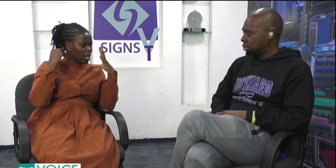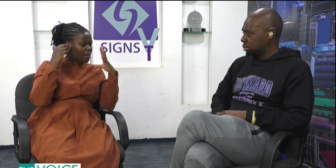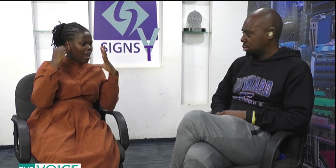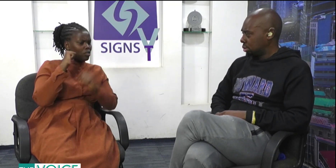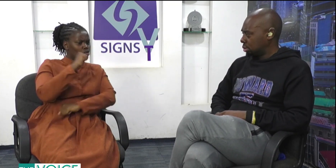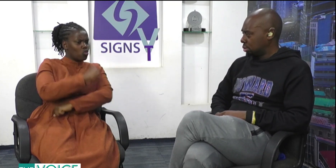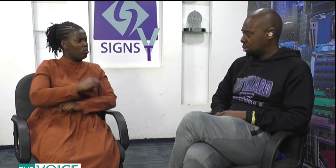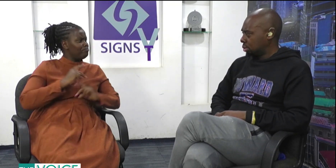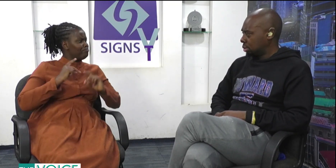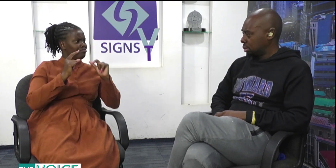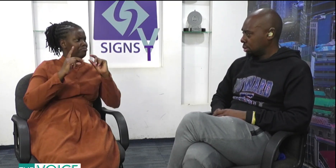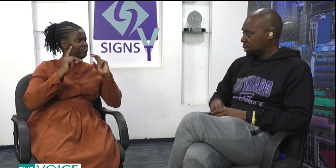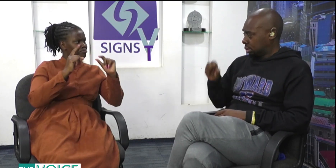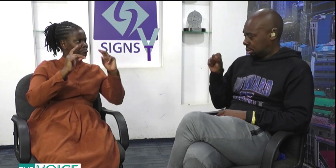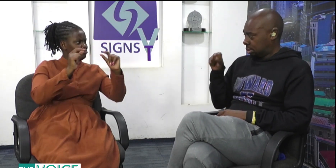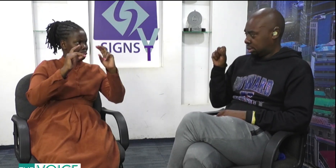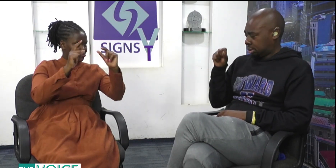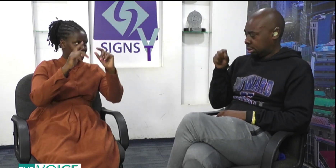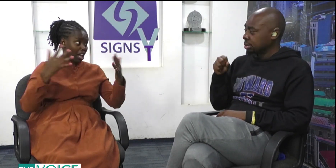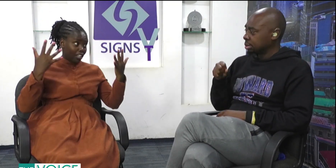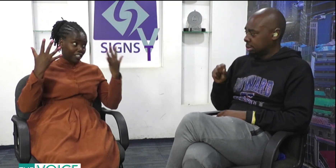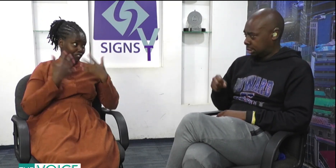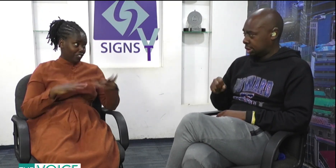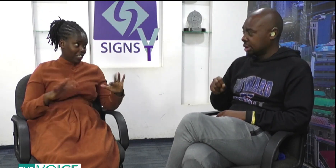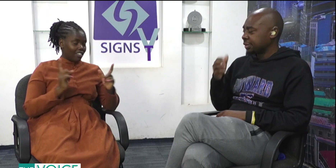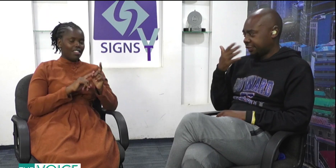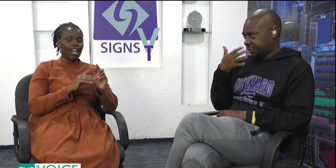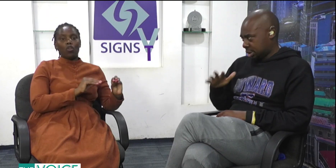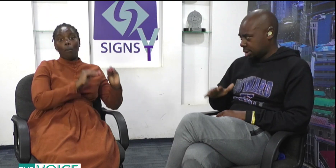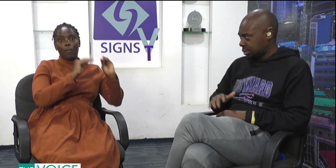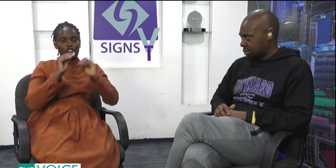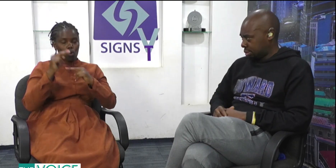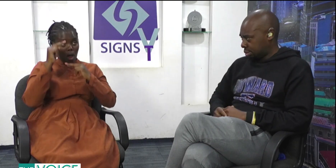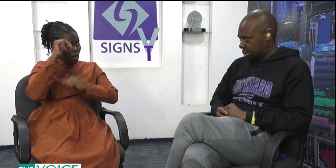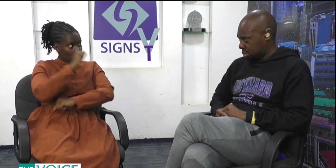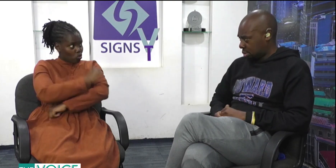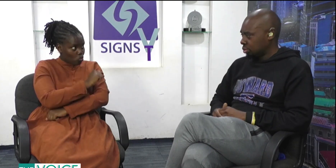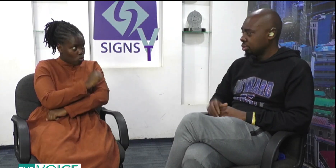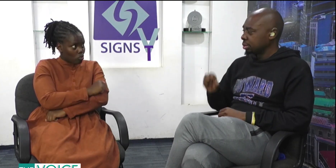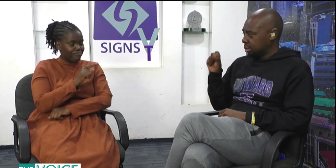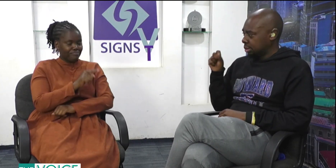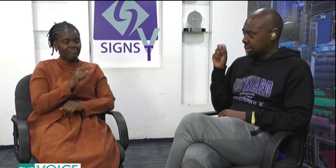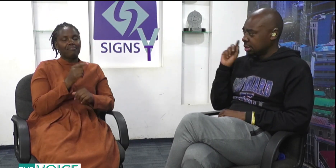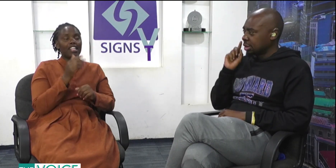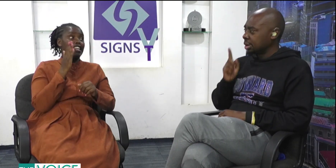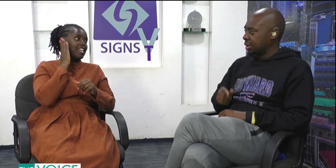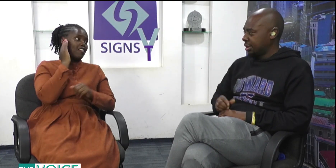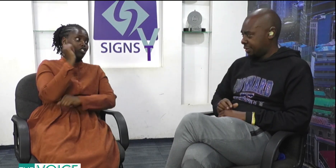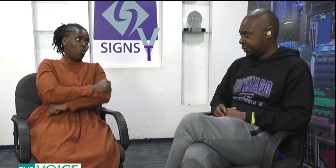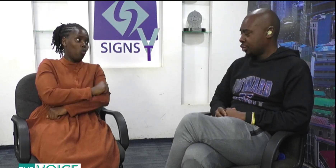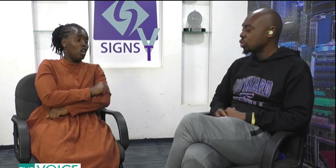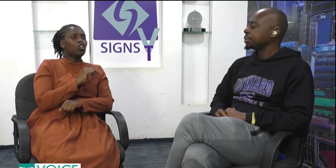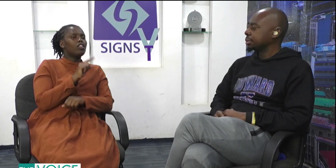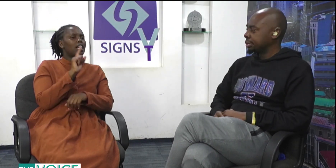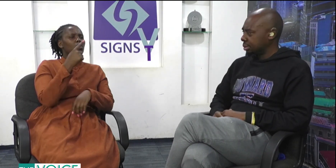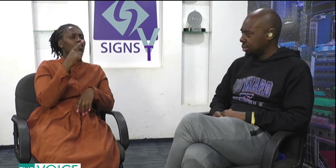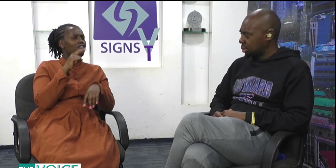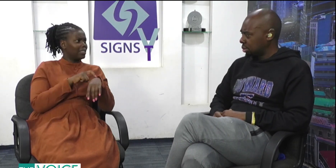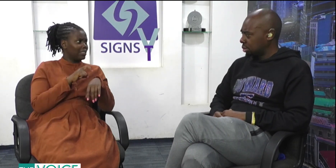So meaning from primary, you were in a hearing school, right? Yes. And when you finished, that is when you went to high school. Yeah. And which was a deaf